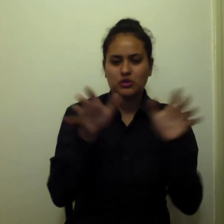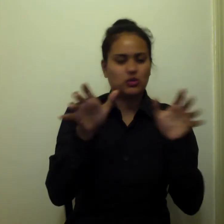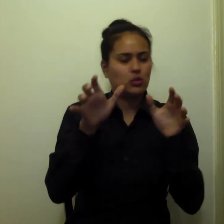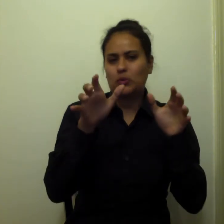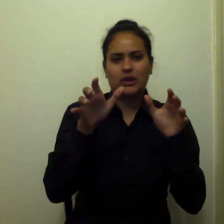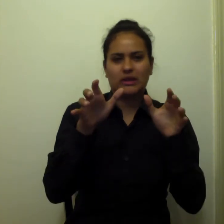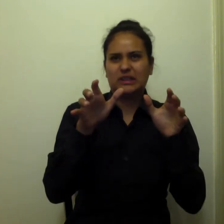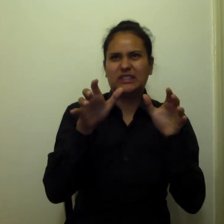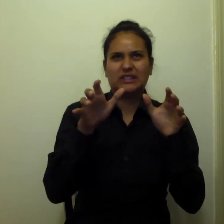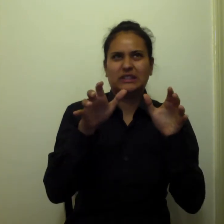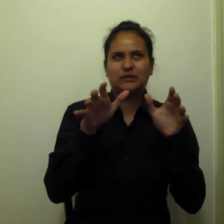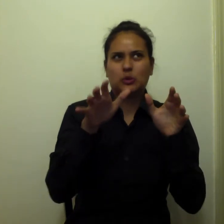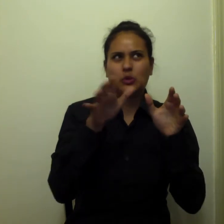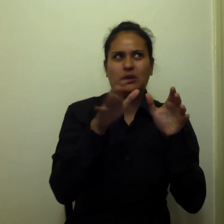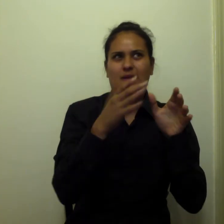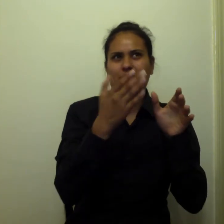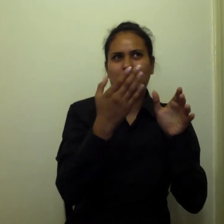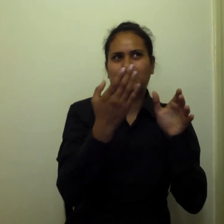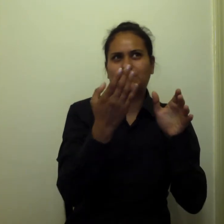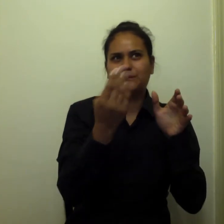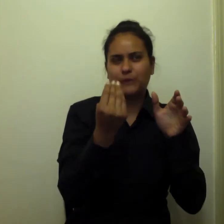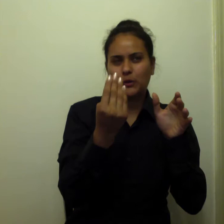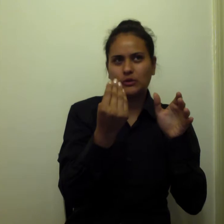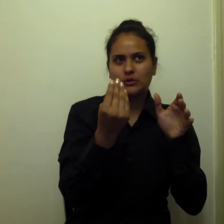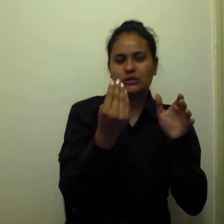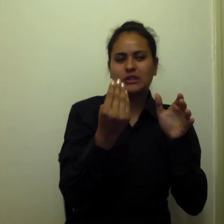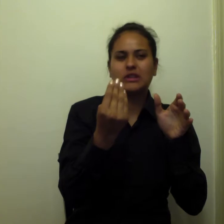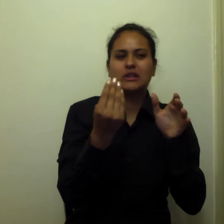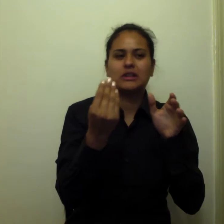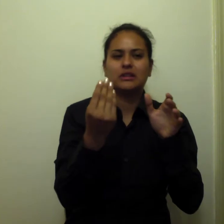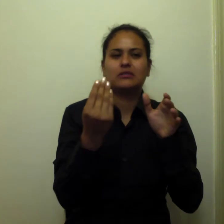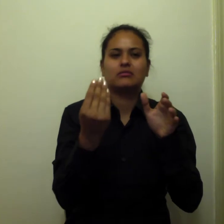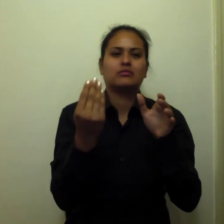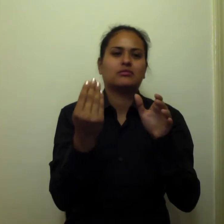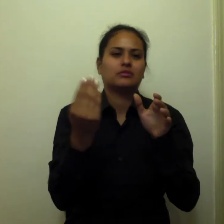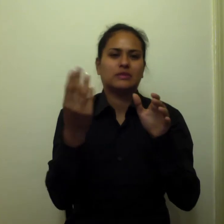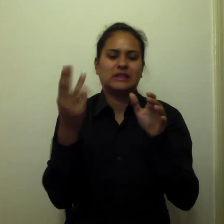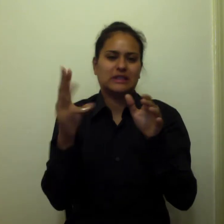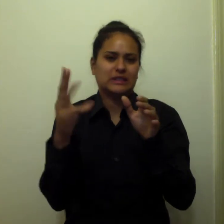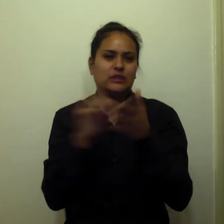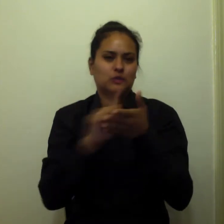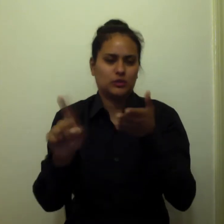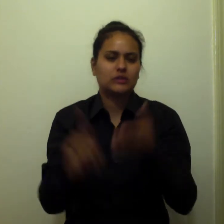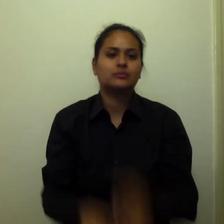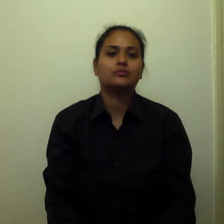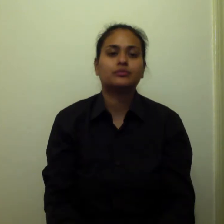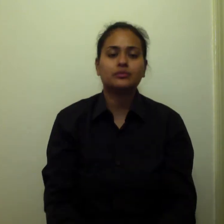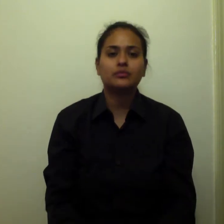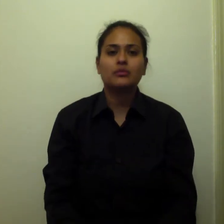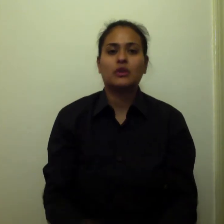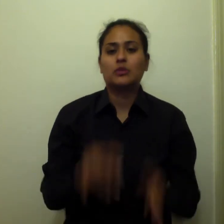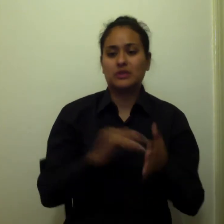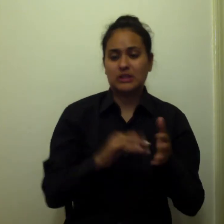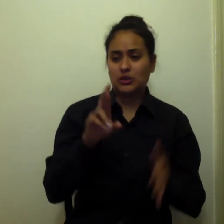14 or so weeks. Starting next week, we shall look at the late Roman Empire and what I'm calling the Germanic